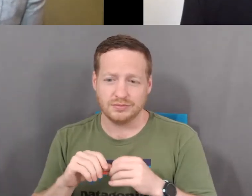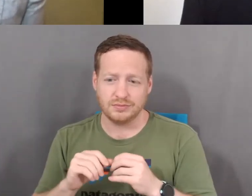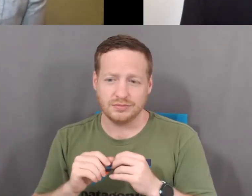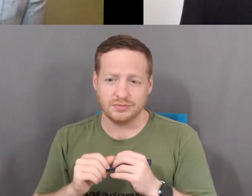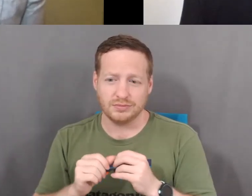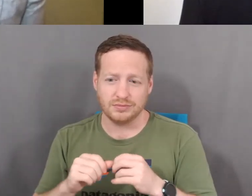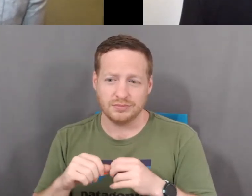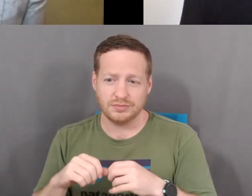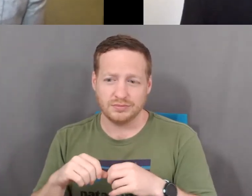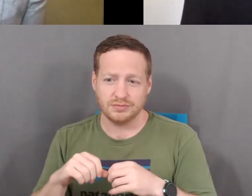Anyone?